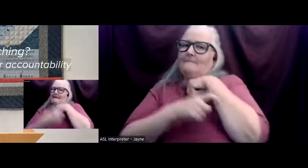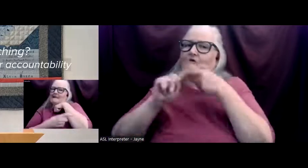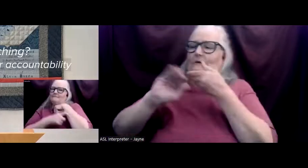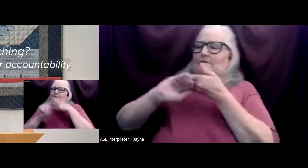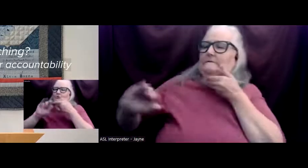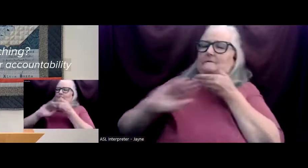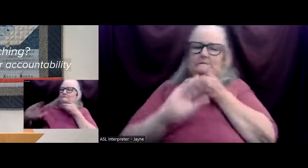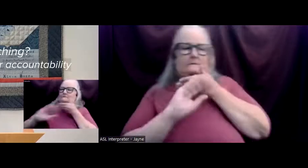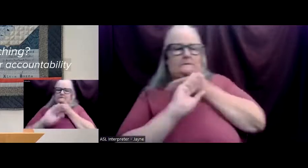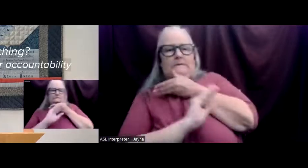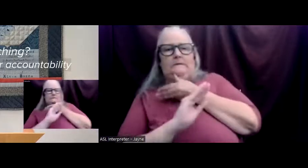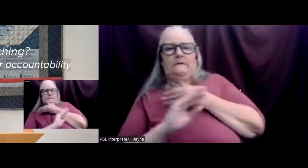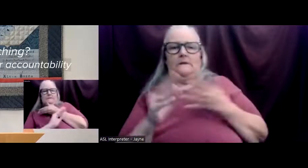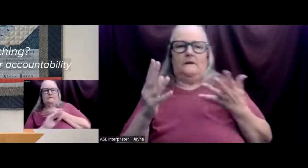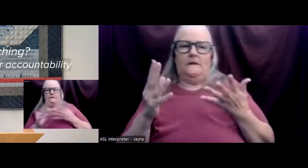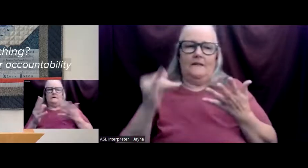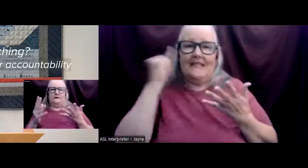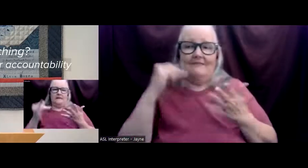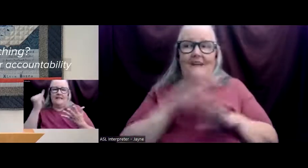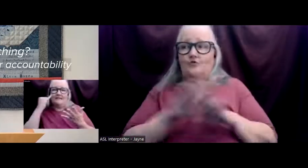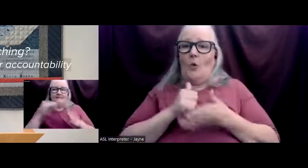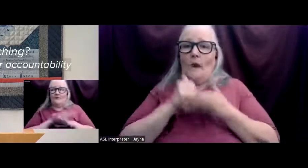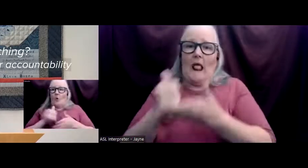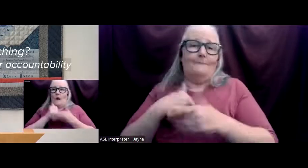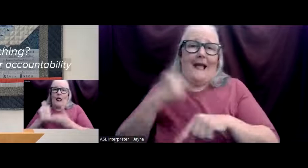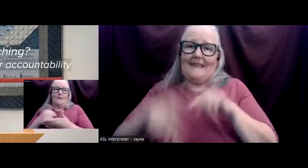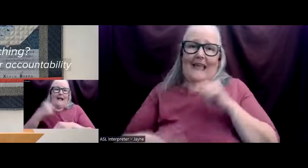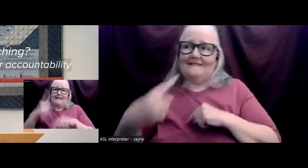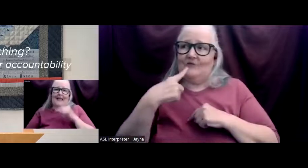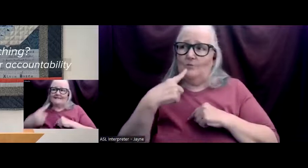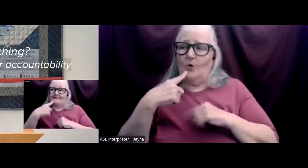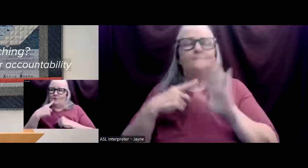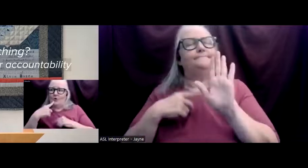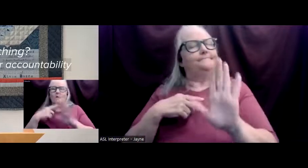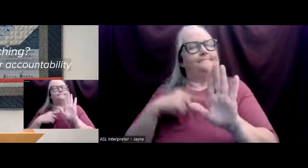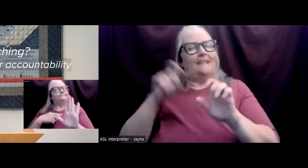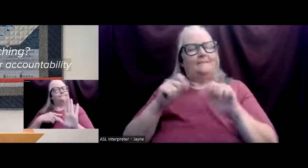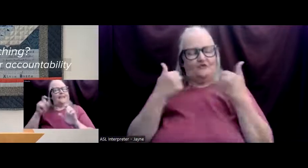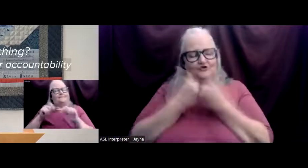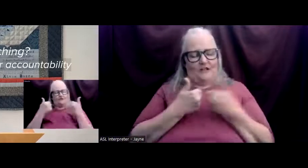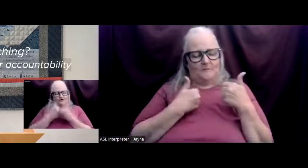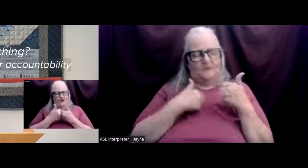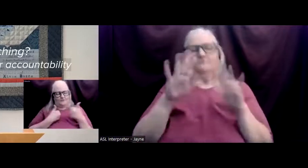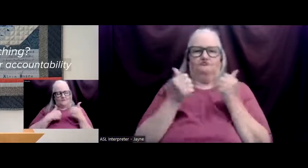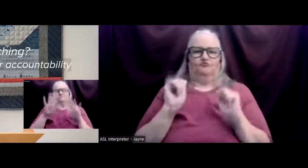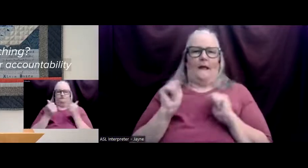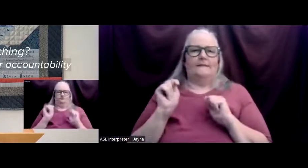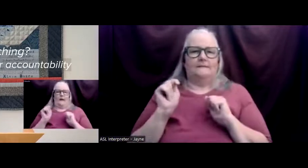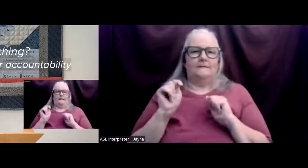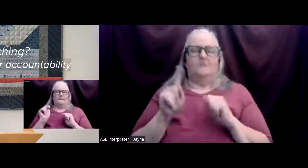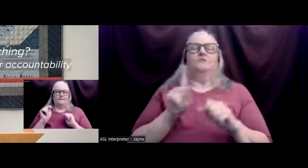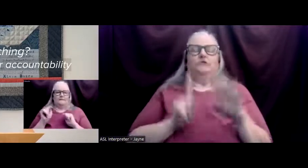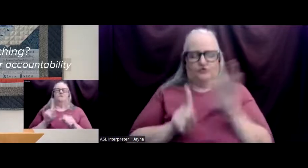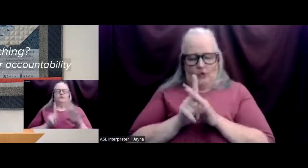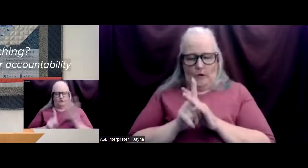by definition, I can't let anyone down. But what if I challenged myself to show up and to promise I'd show up again